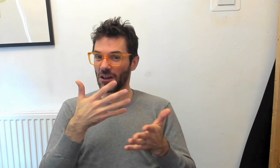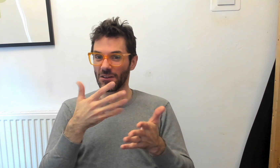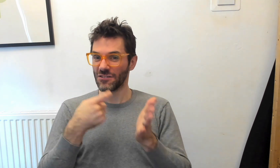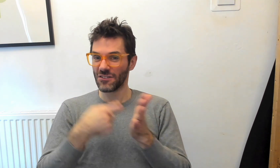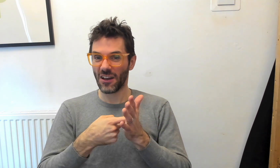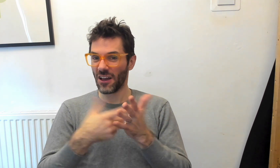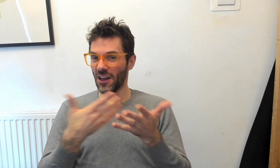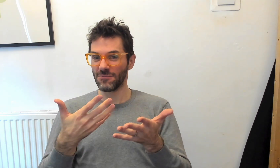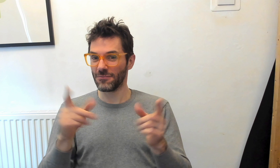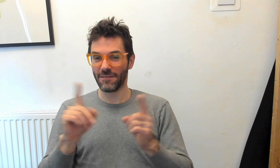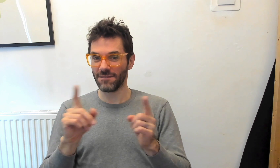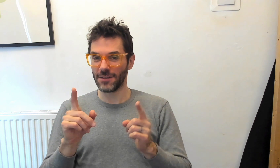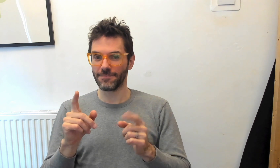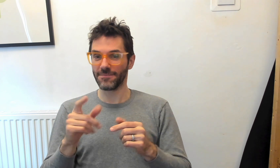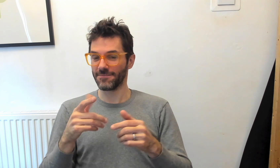R, or any other language.